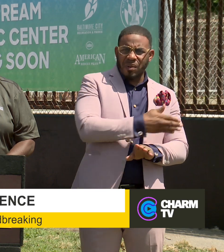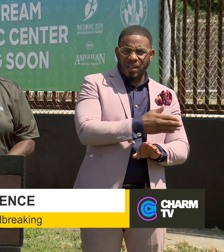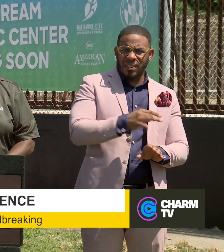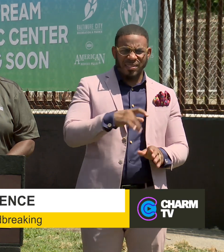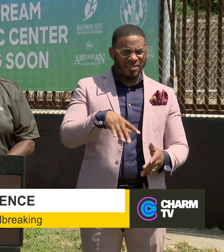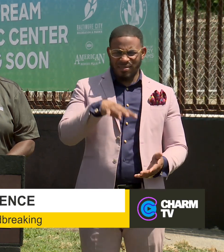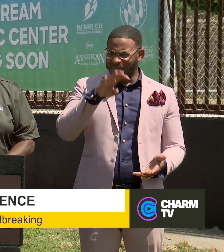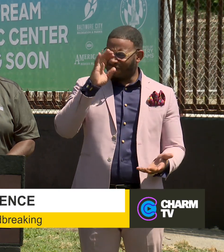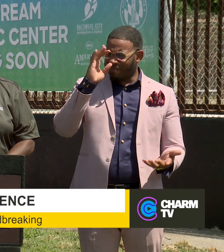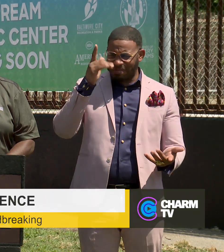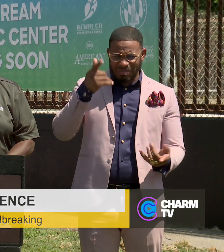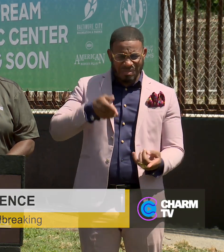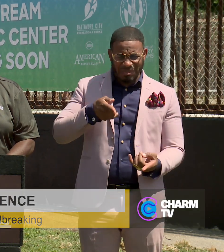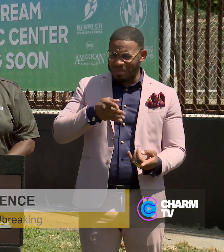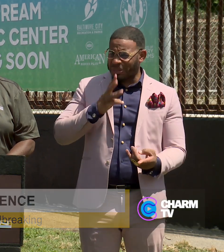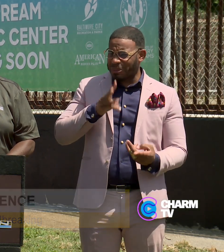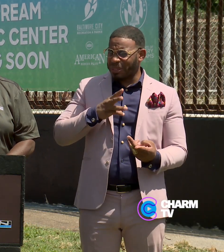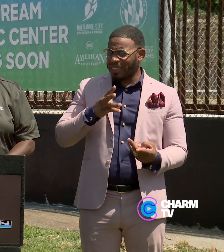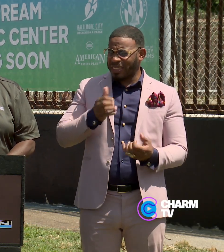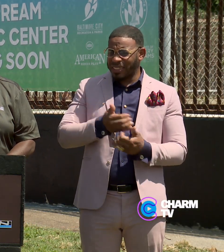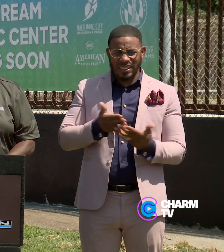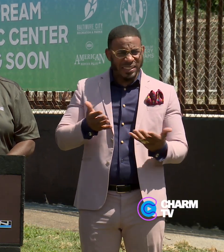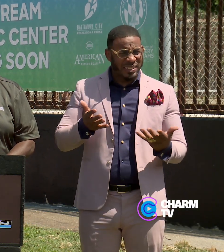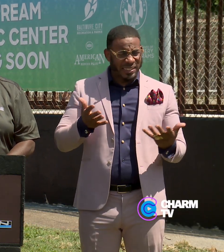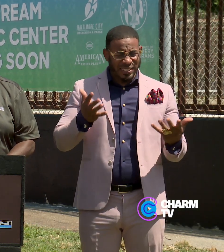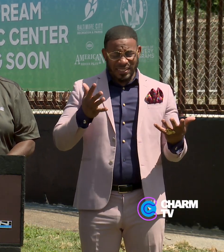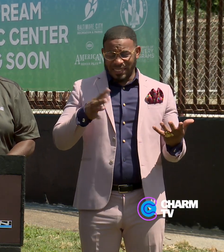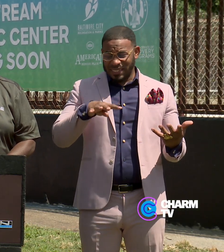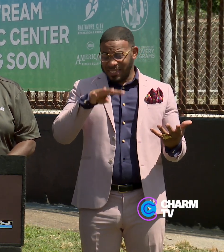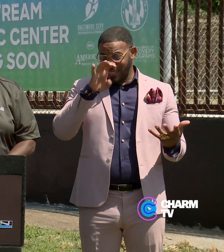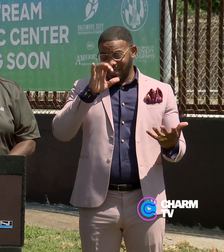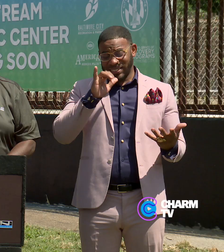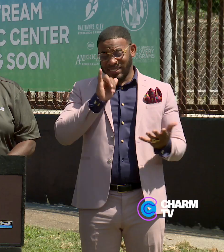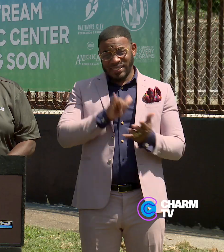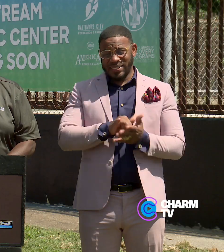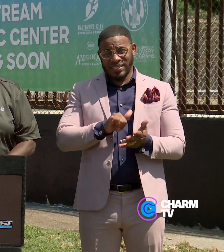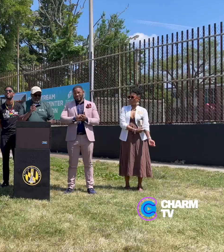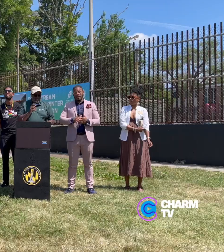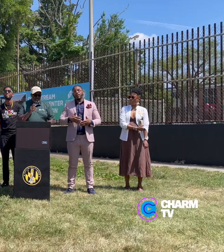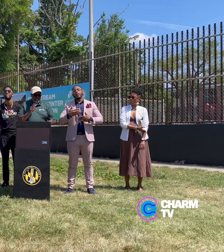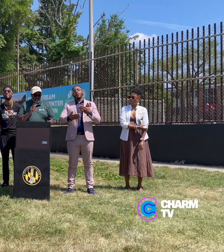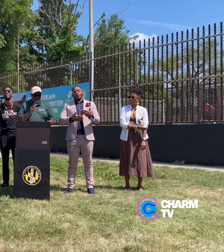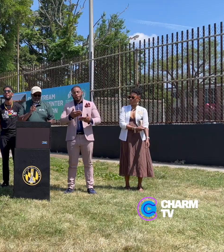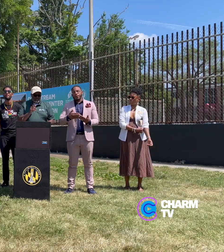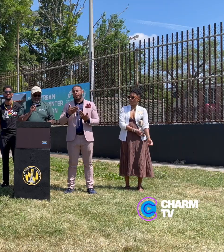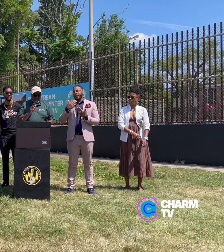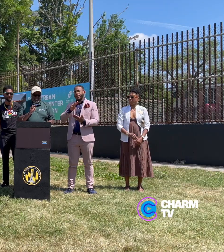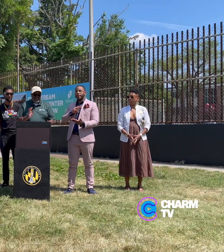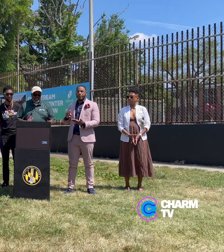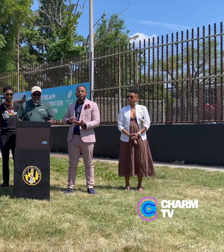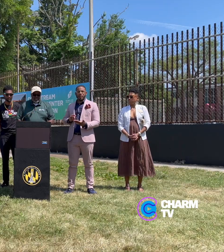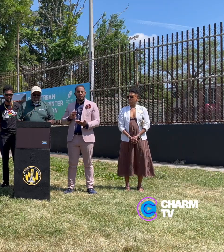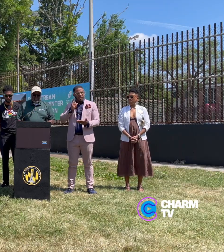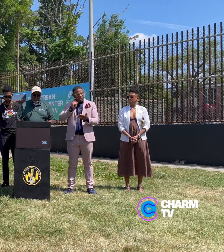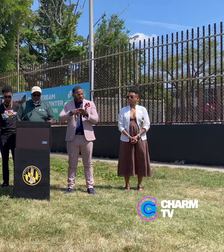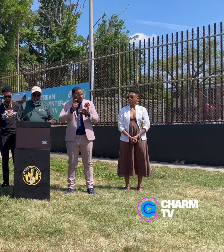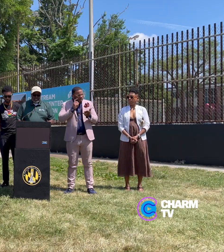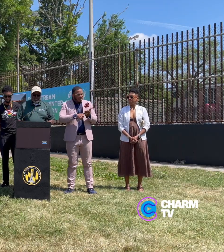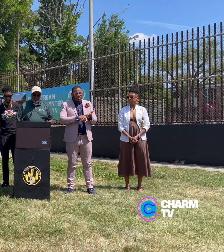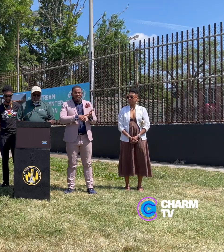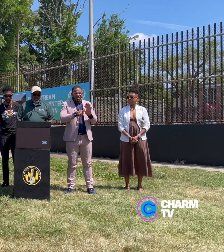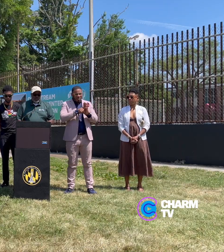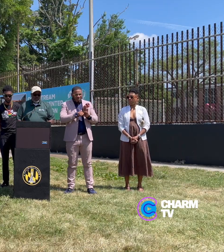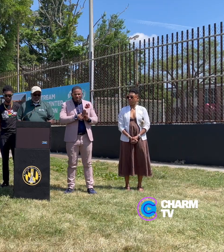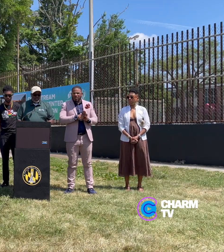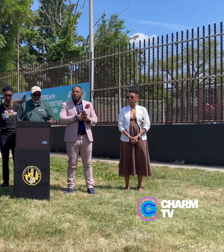pool. And I'm like, with water and everything else, that just seems like that was not a good mix. So thank you, Mayor Scott, for